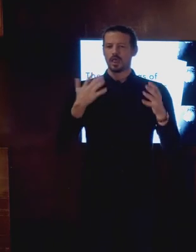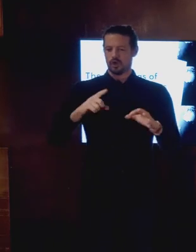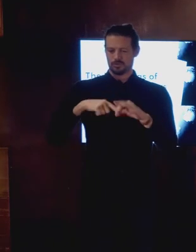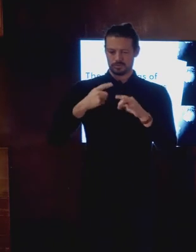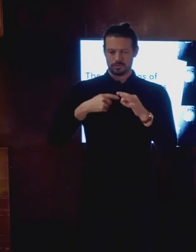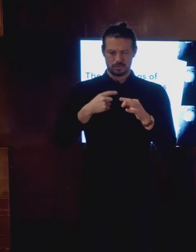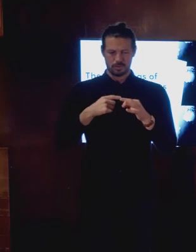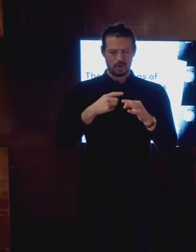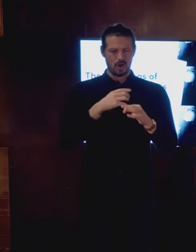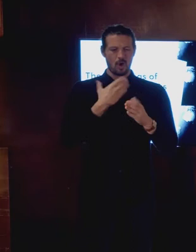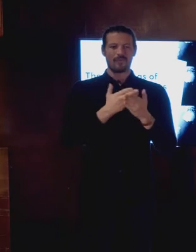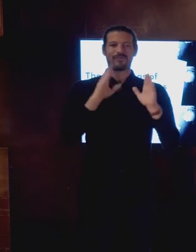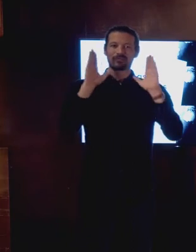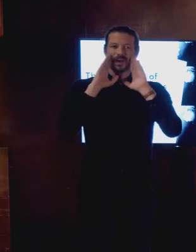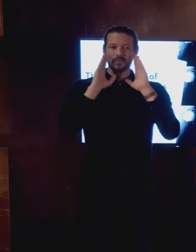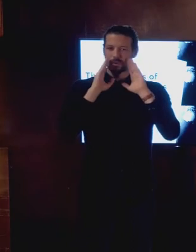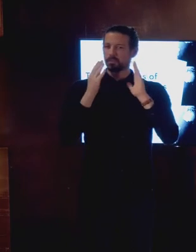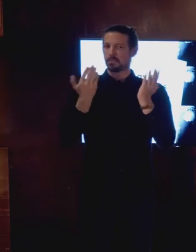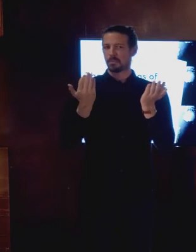my from my Facebook page to,